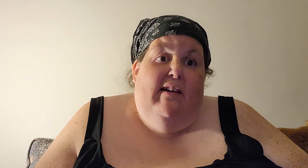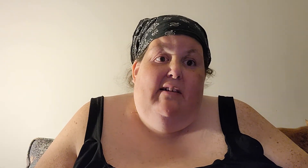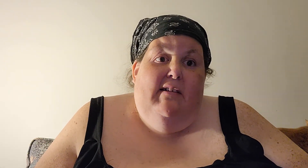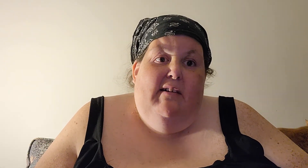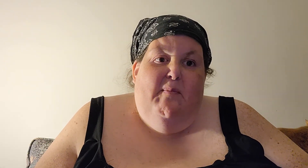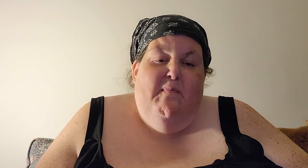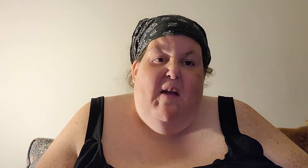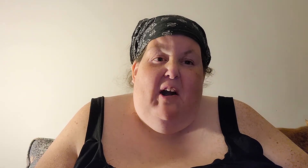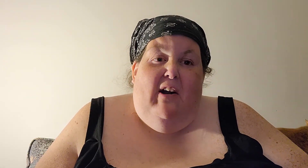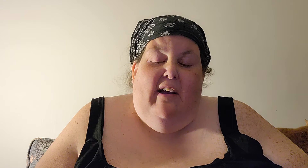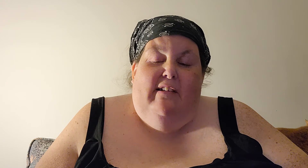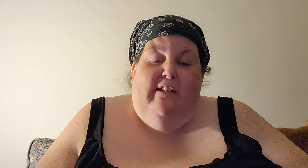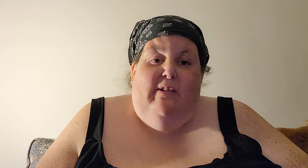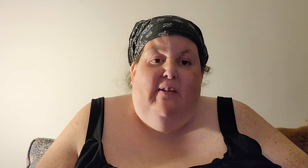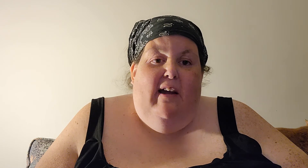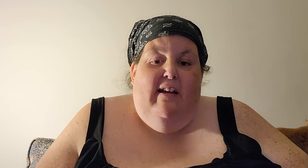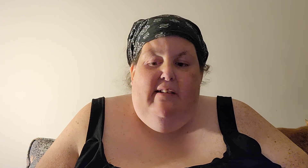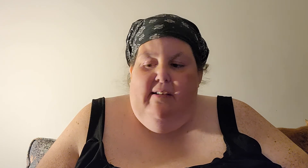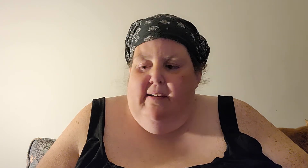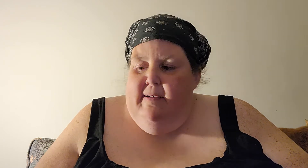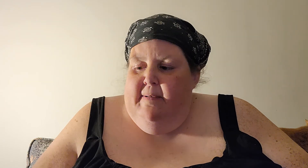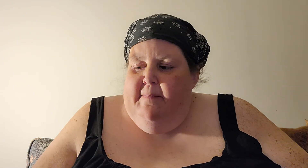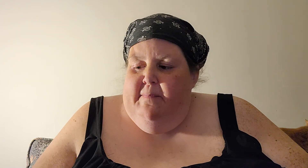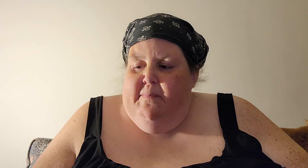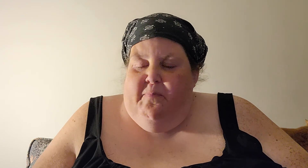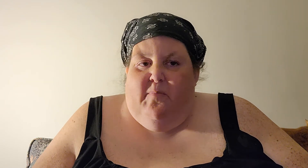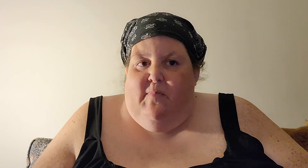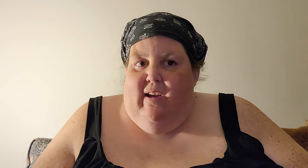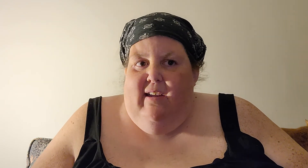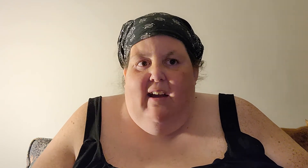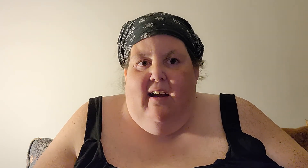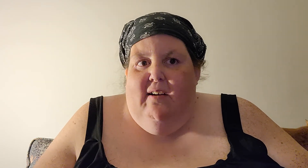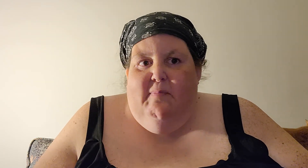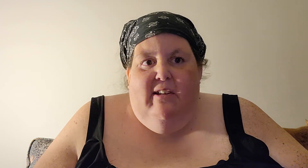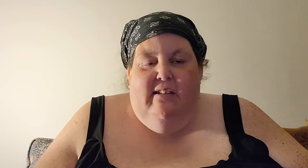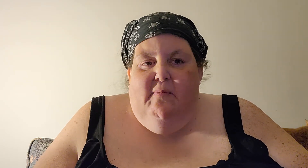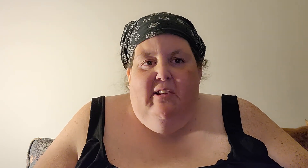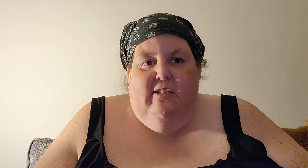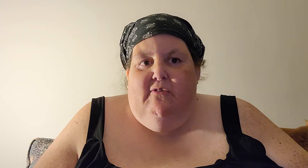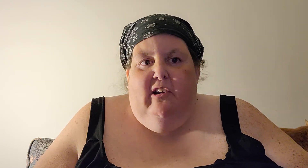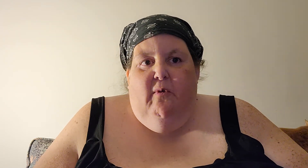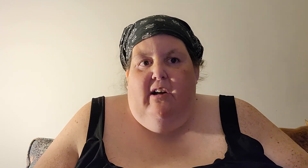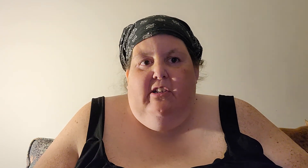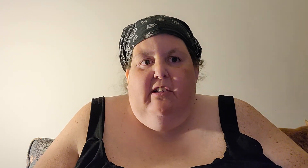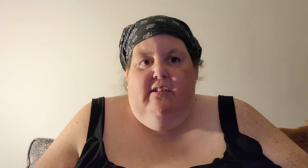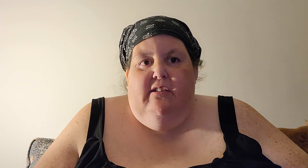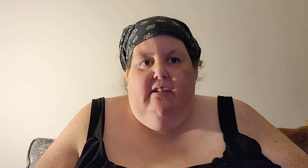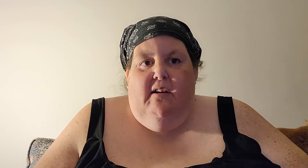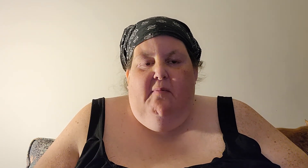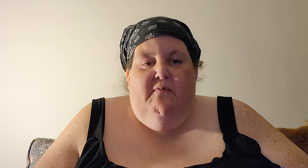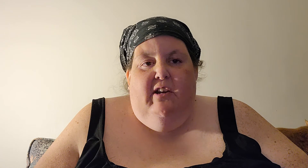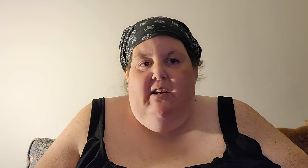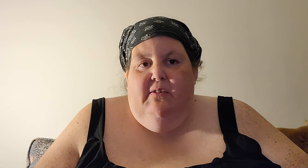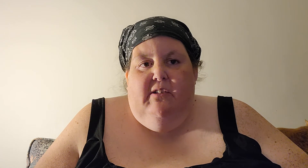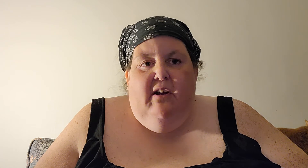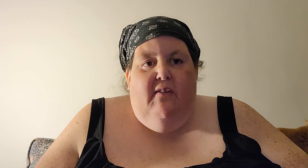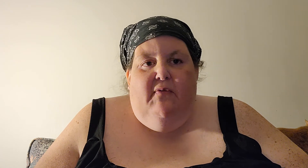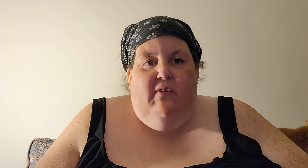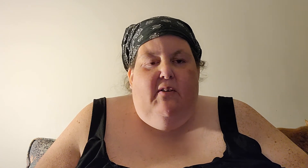that area too. And yeah, please rewatch these videos, not